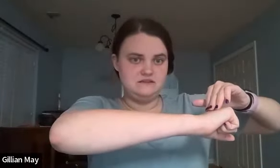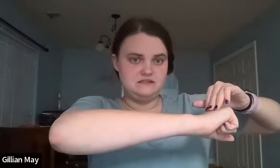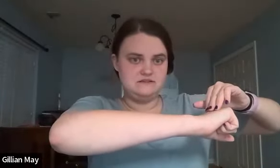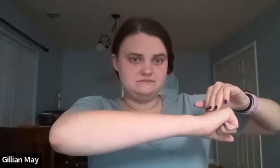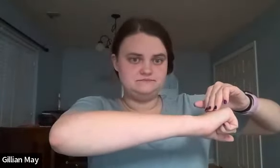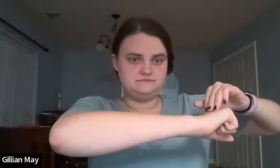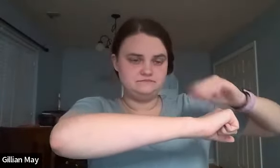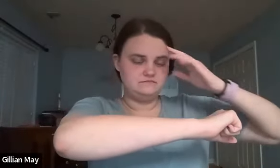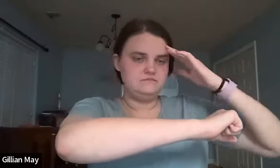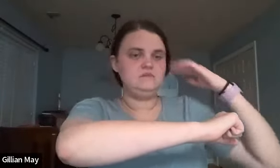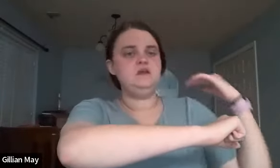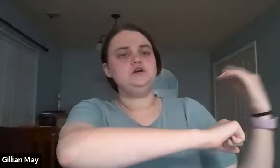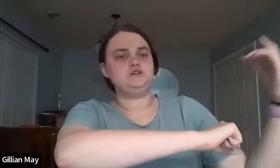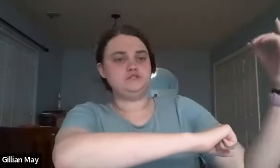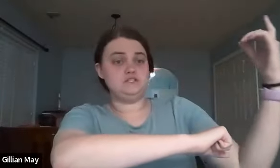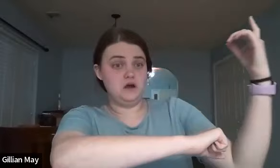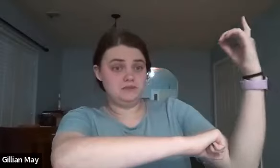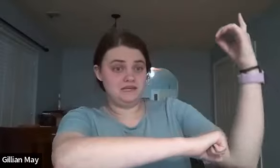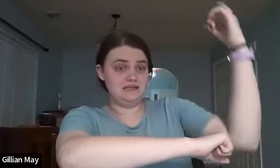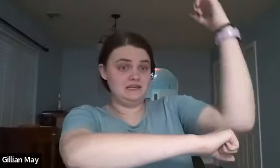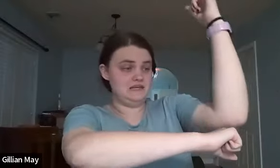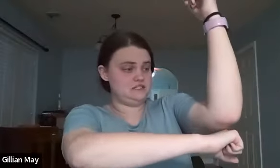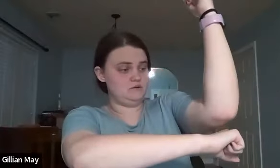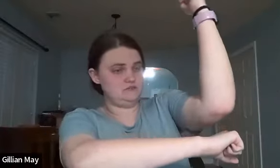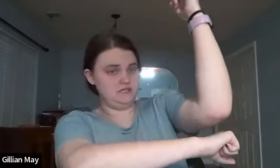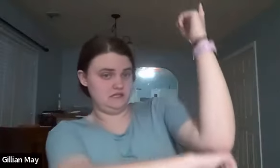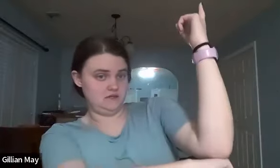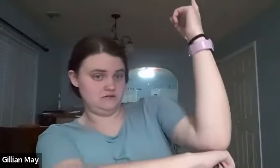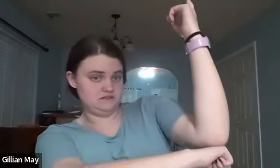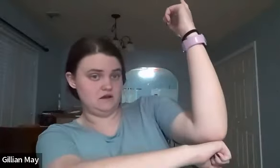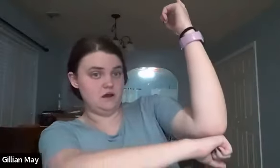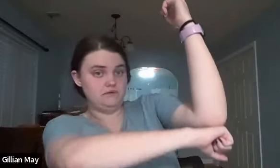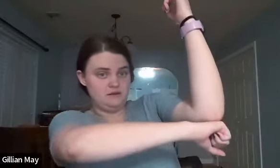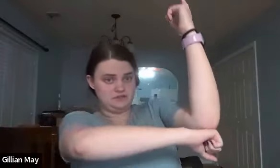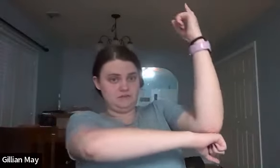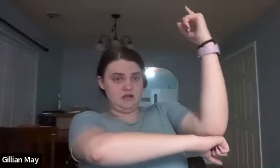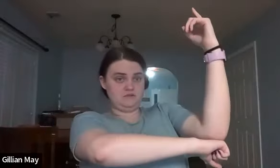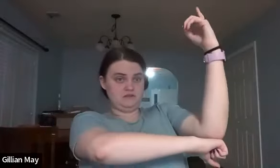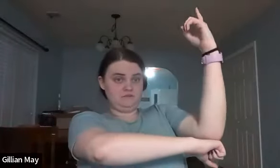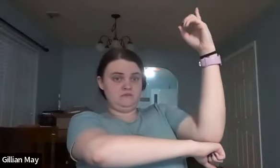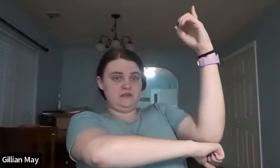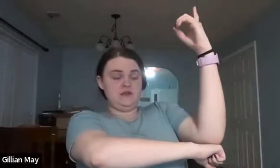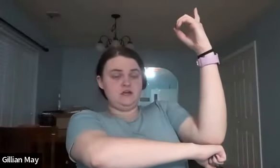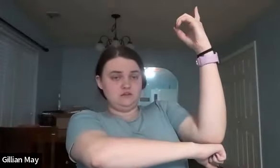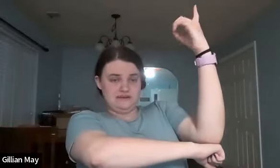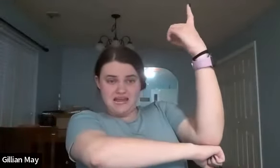this. Your dominant is going to be here at the top. I'm going to try to back up a little. You can have